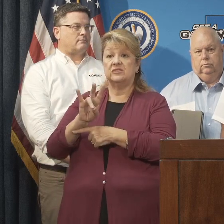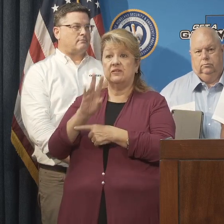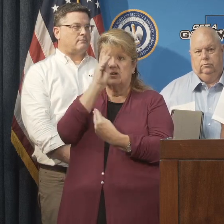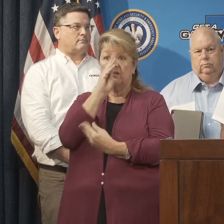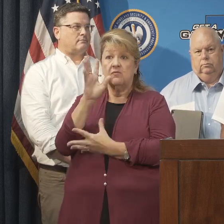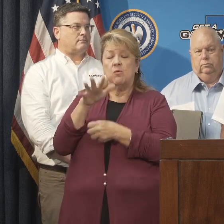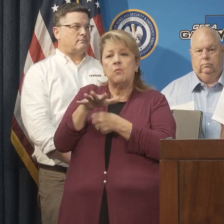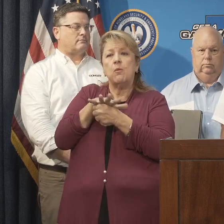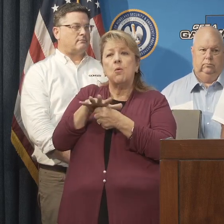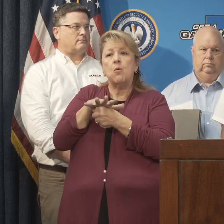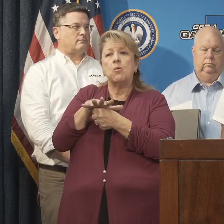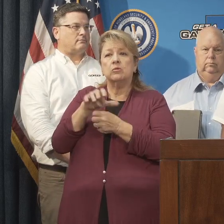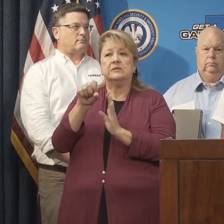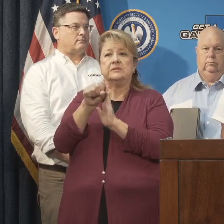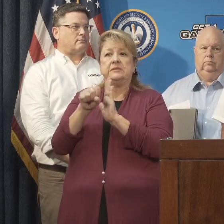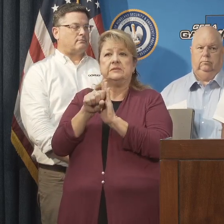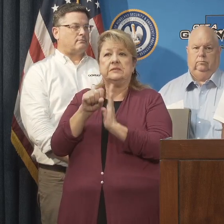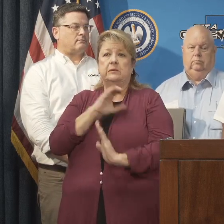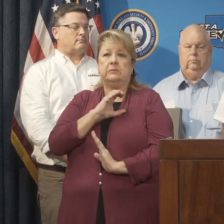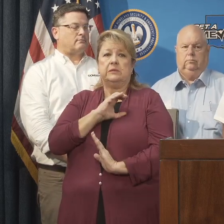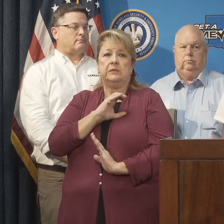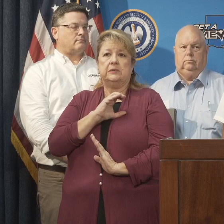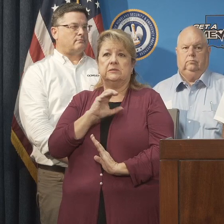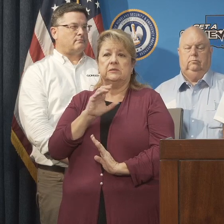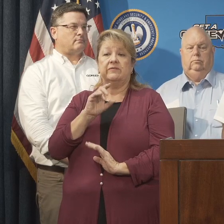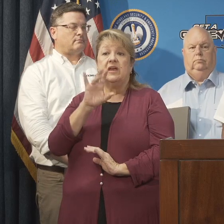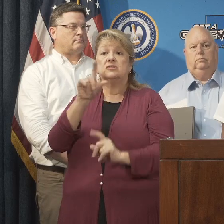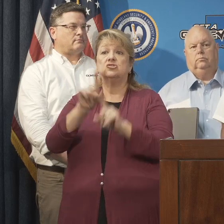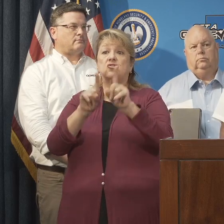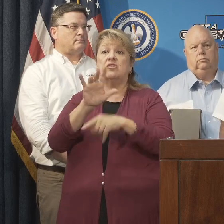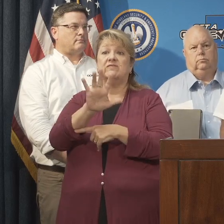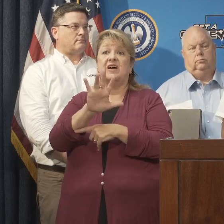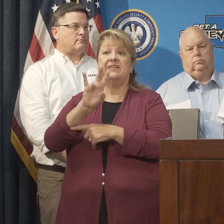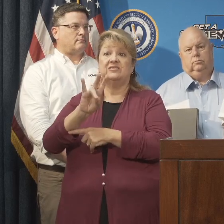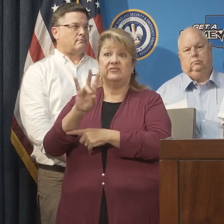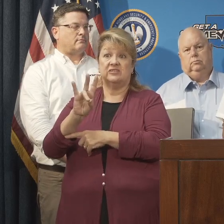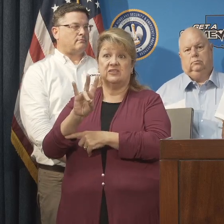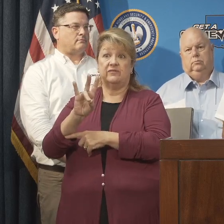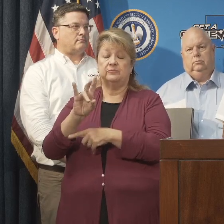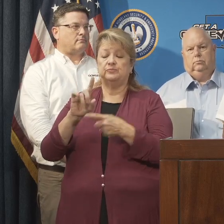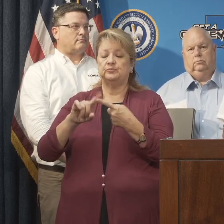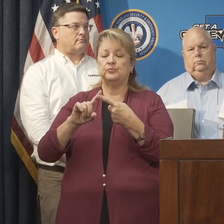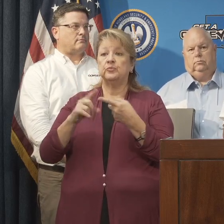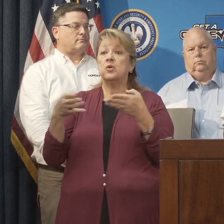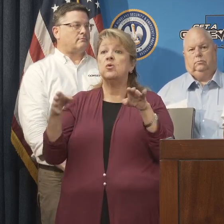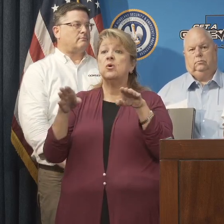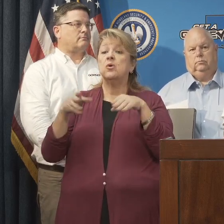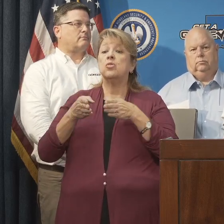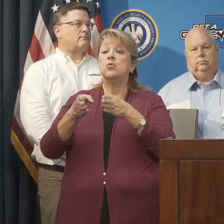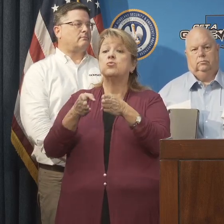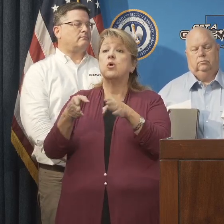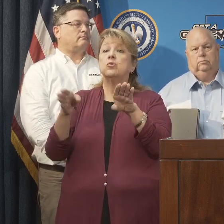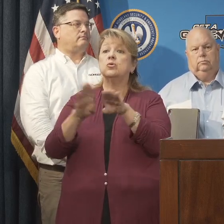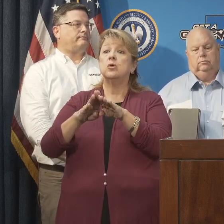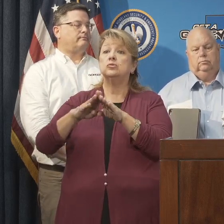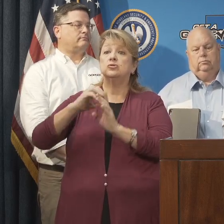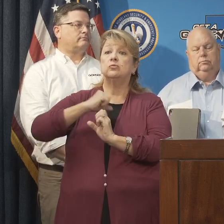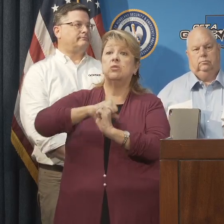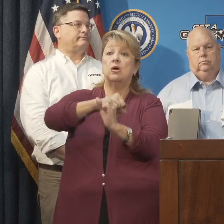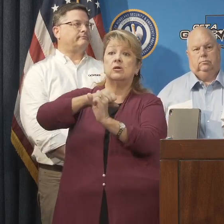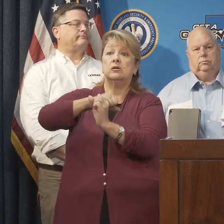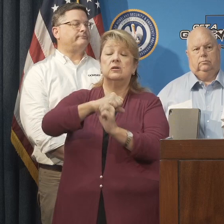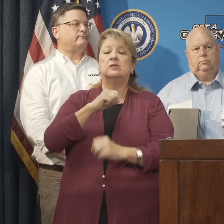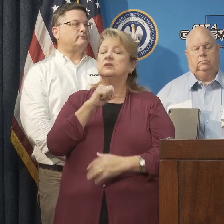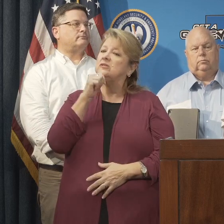nearest state police troop. That's star 577. For road closures, which as of today, we don't